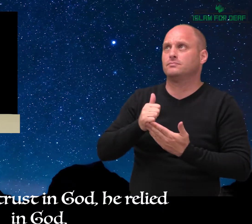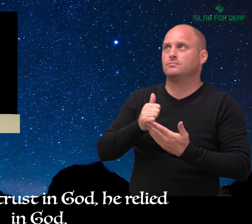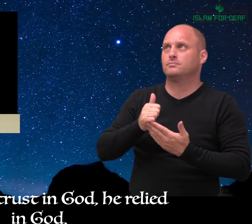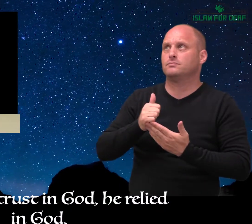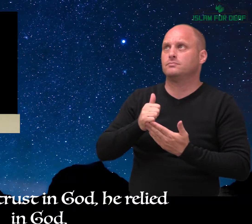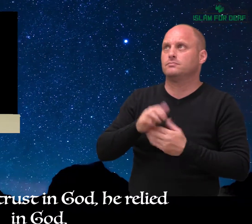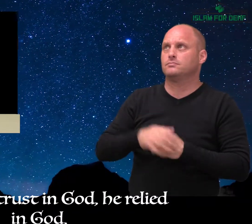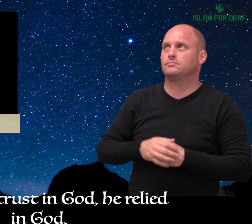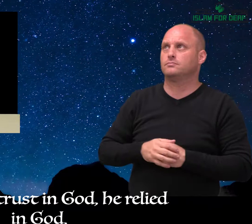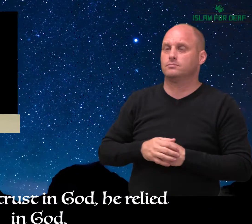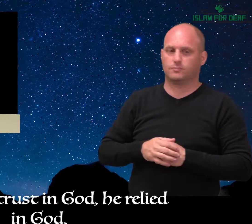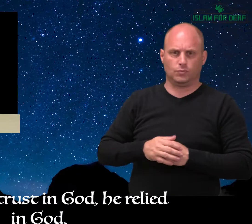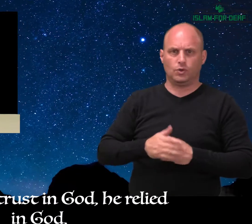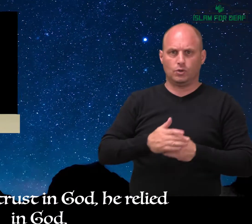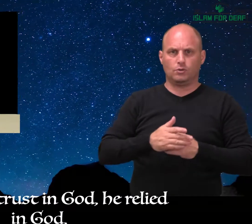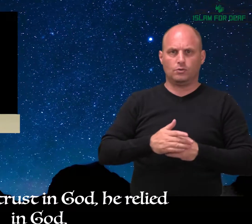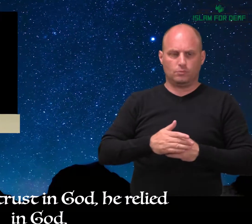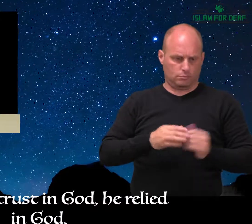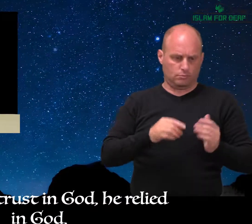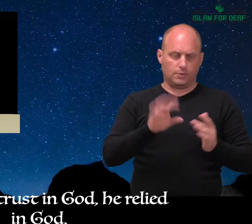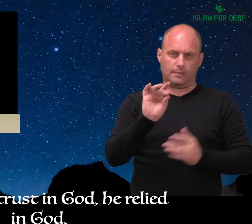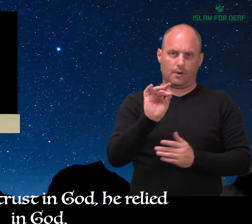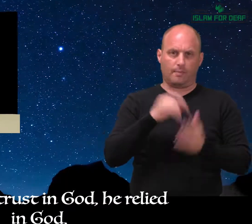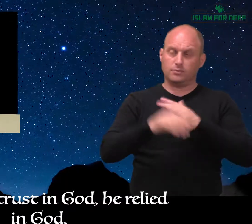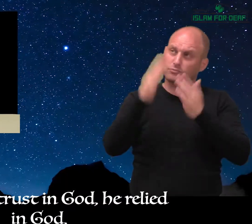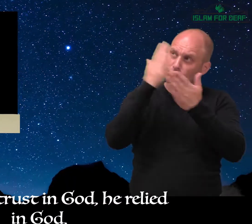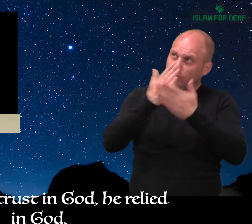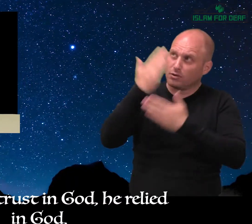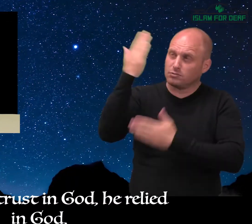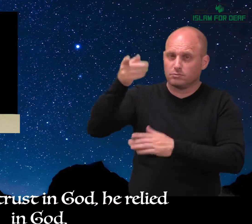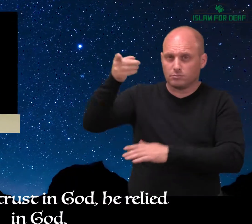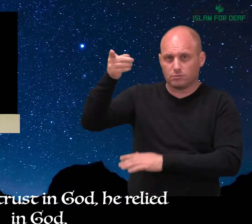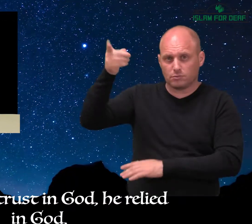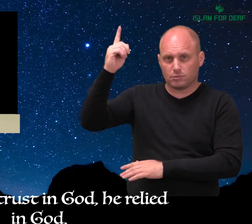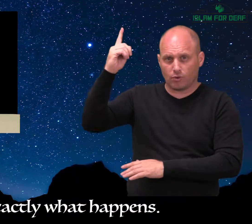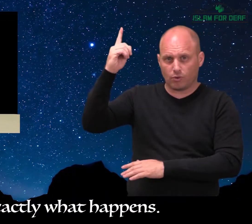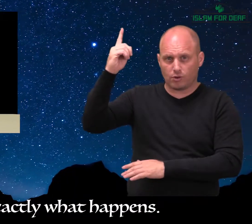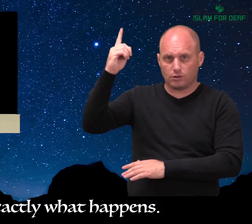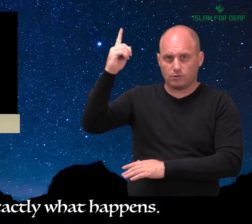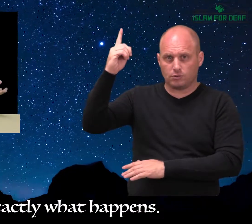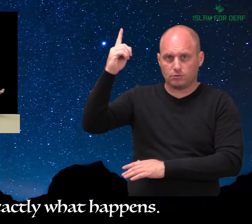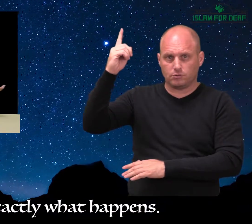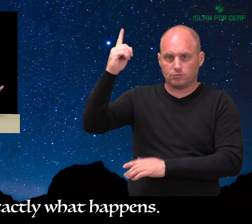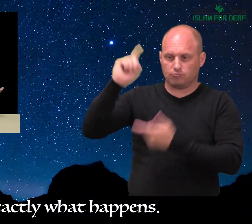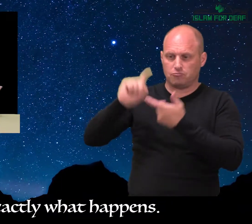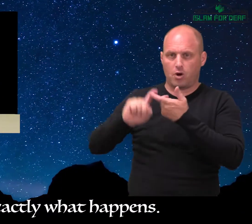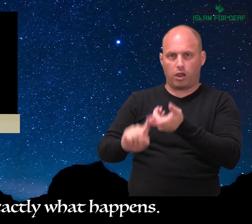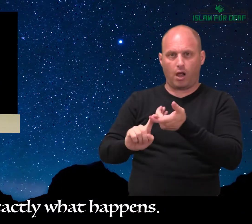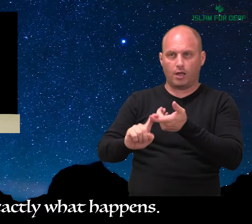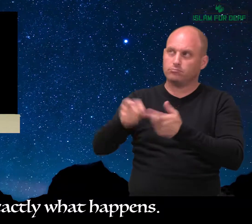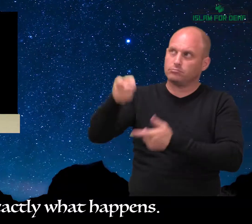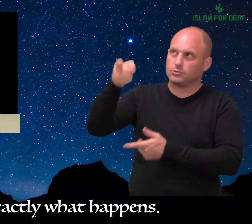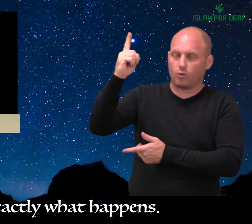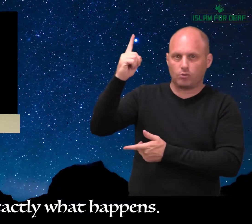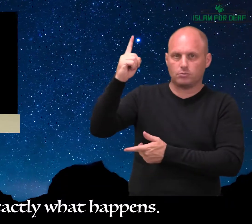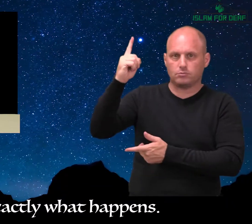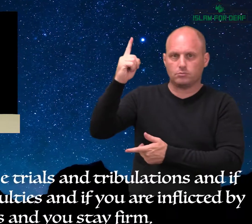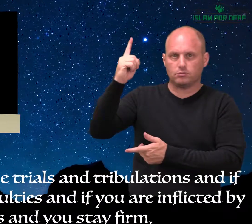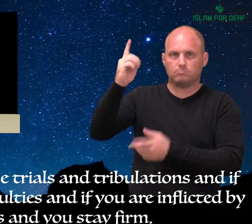He put his trust in God. He relied on God. And this is exactly what happens.